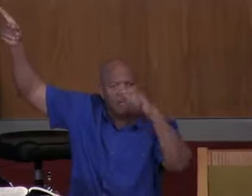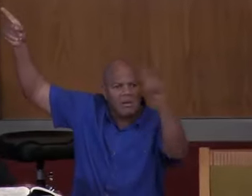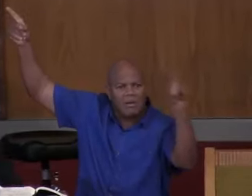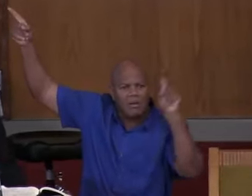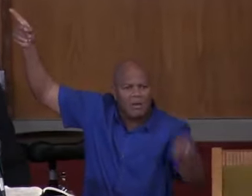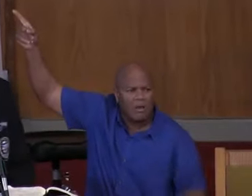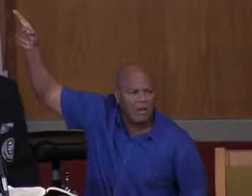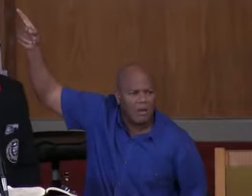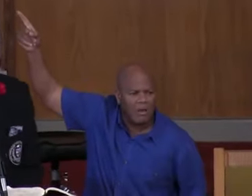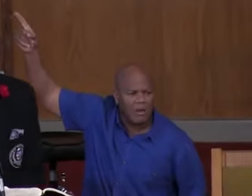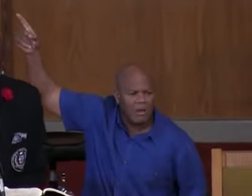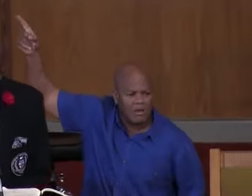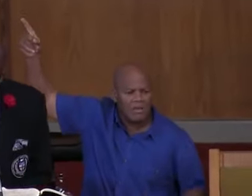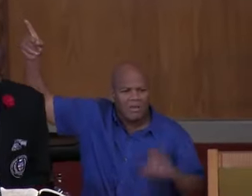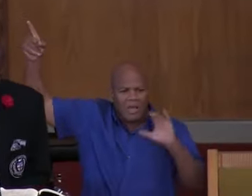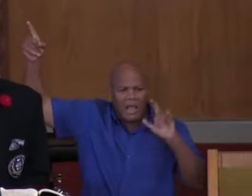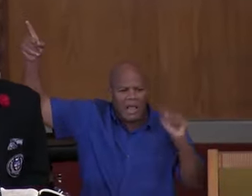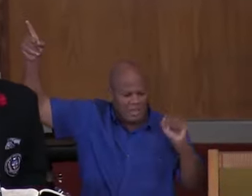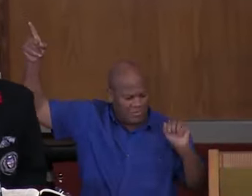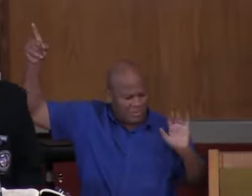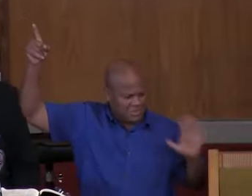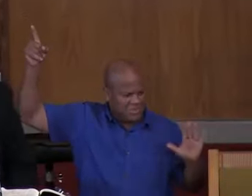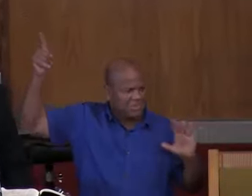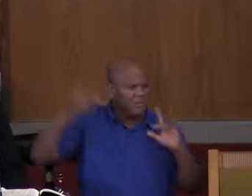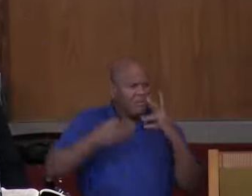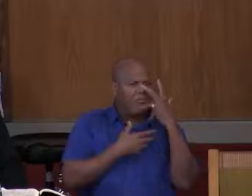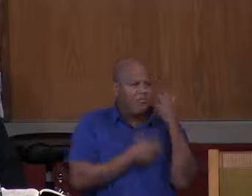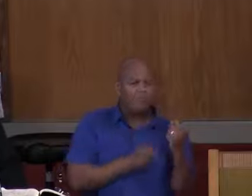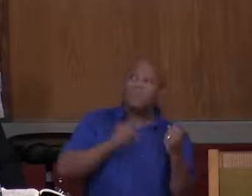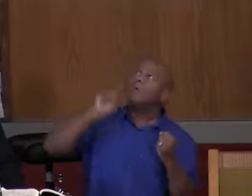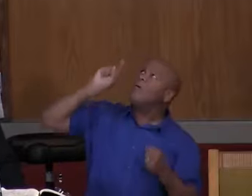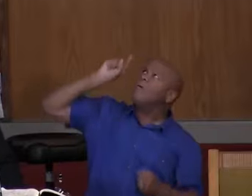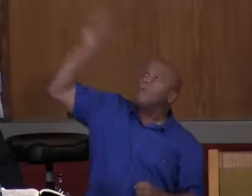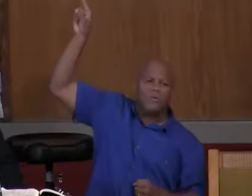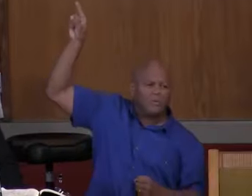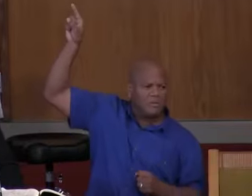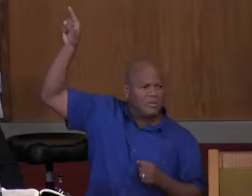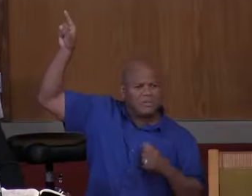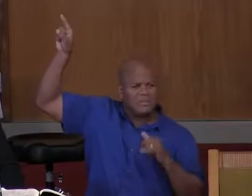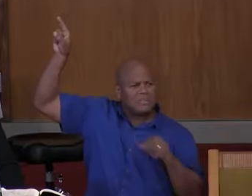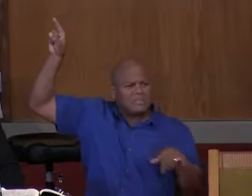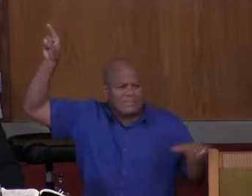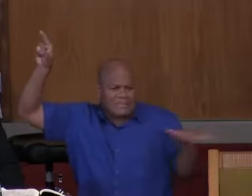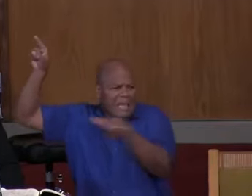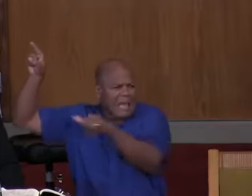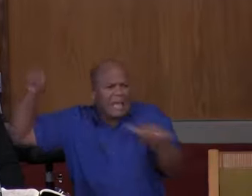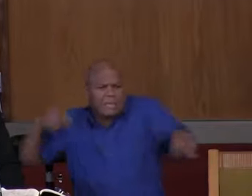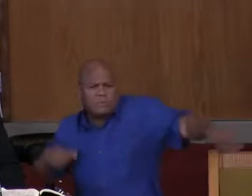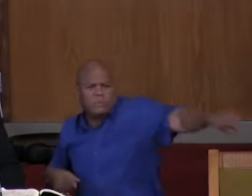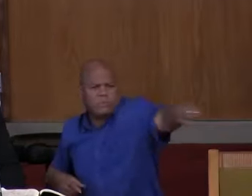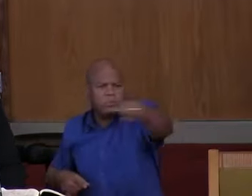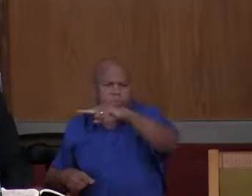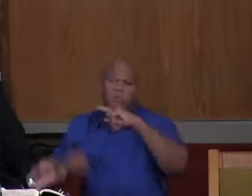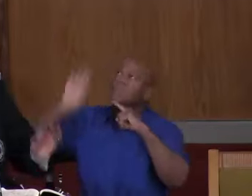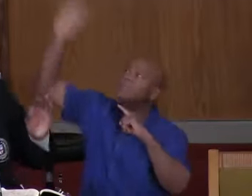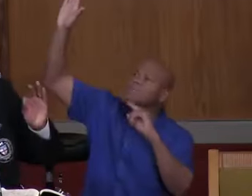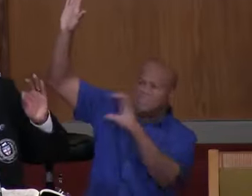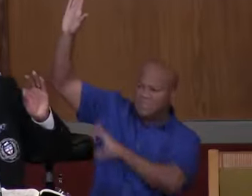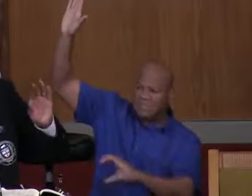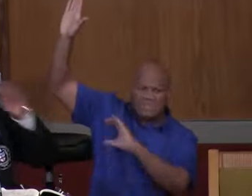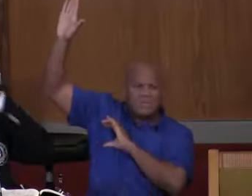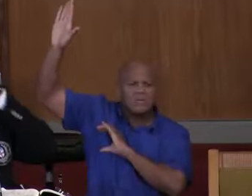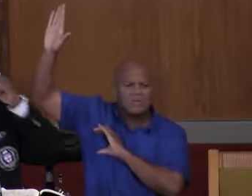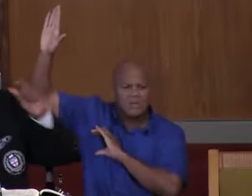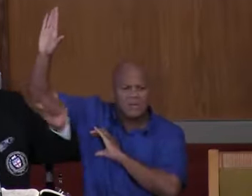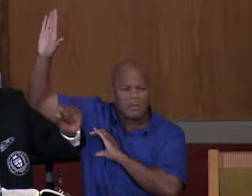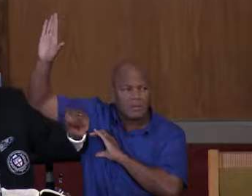His confidence was in God. Our confidence must be in the character of God. Listen,